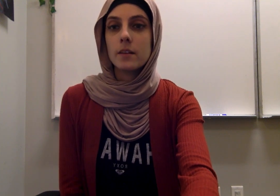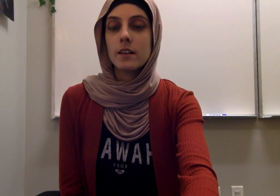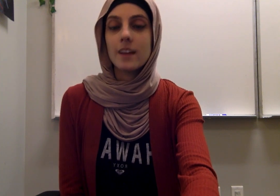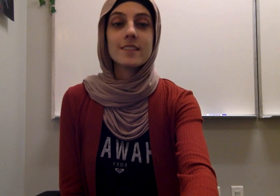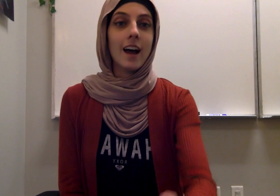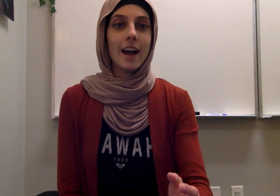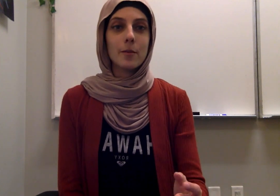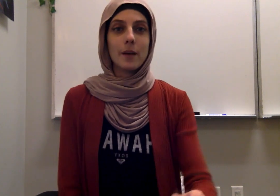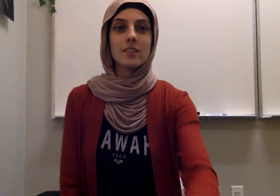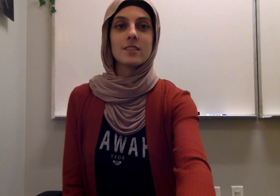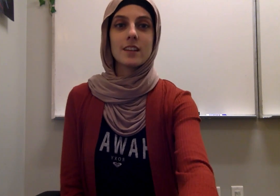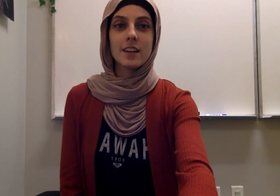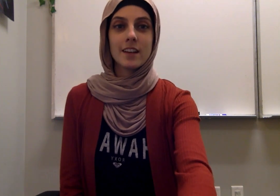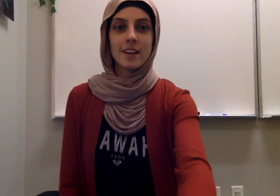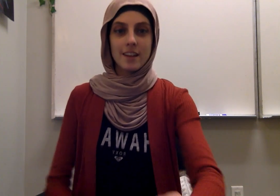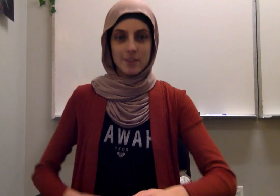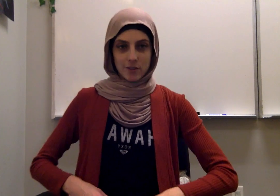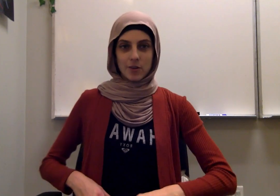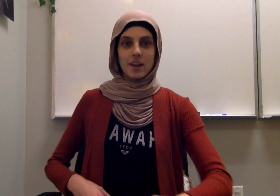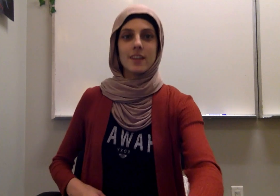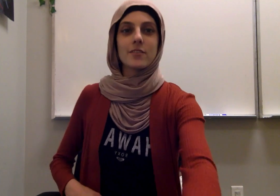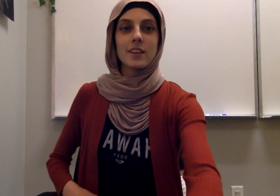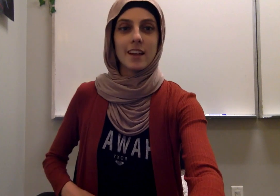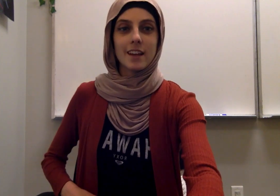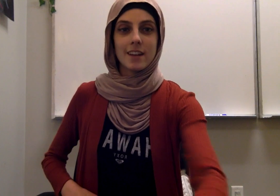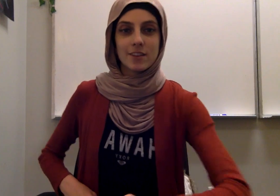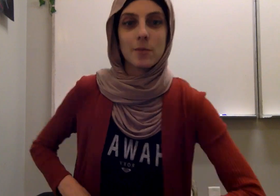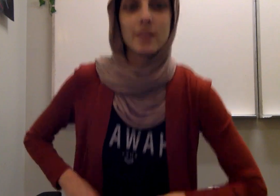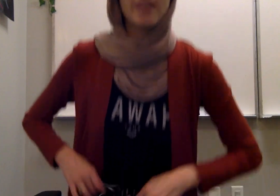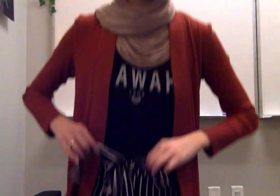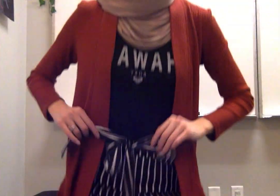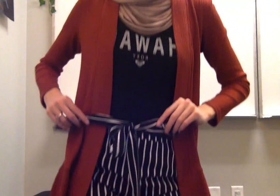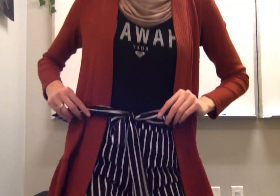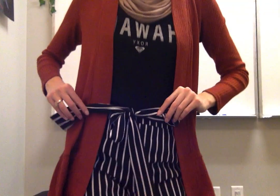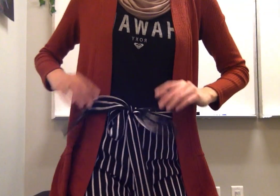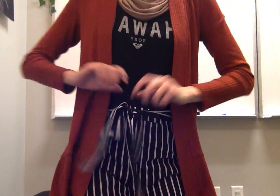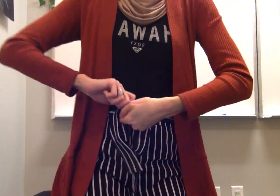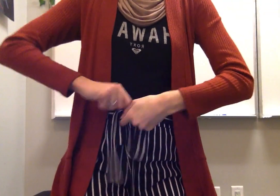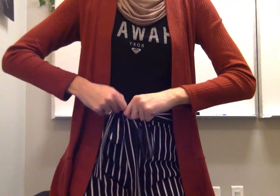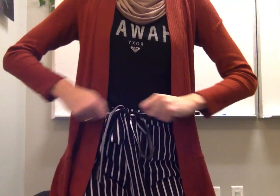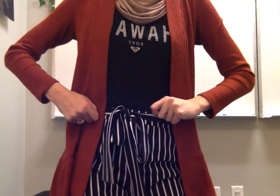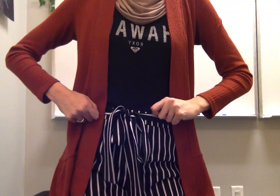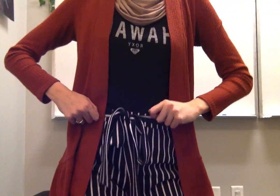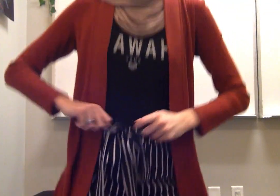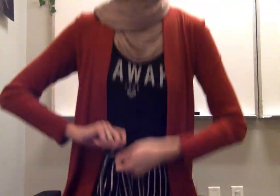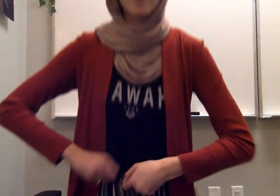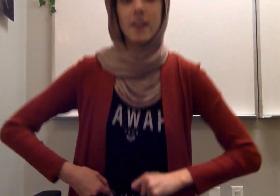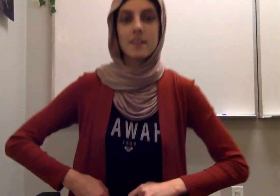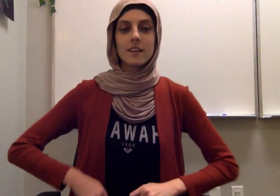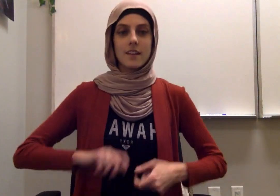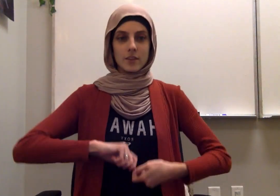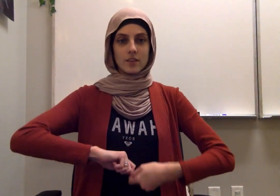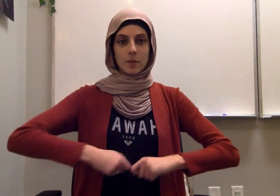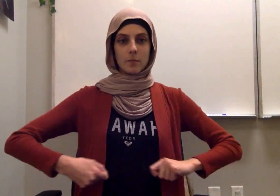A tie belt, so kind of like the one that I'm wearing here. Okay, if it's in the